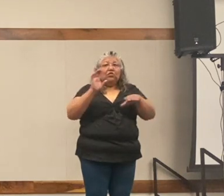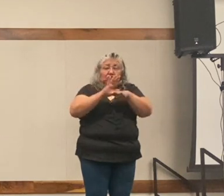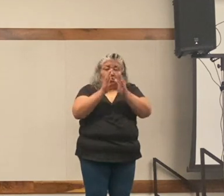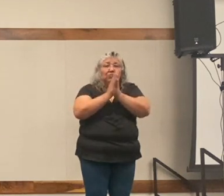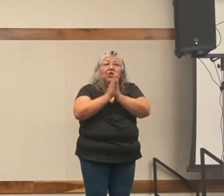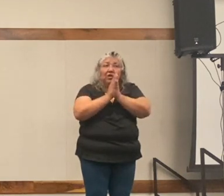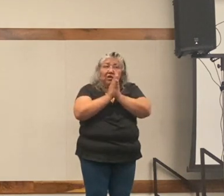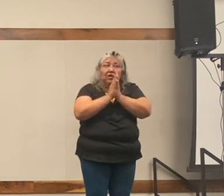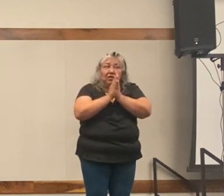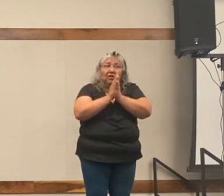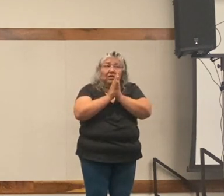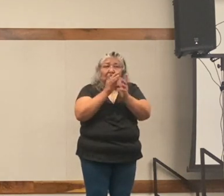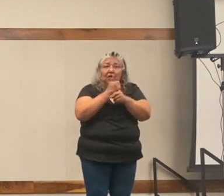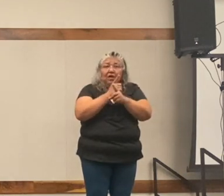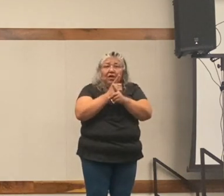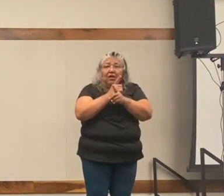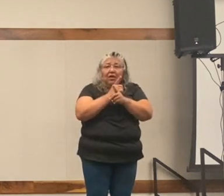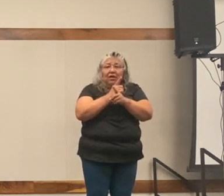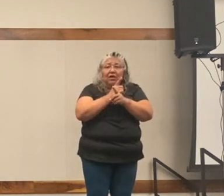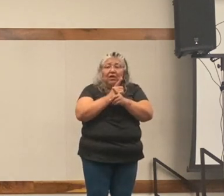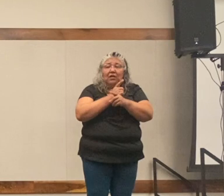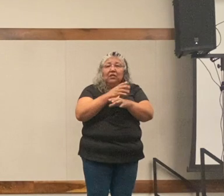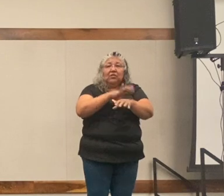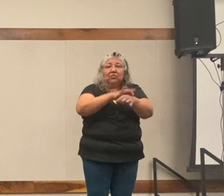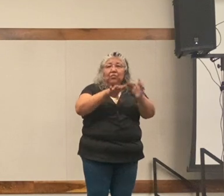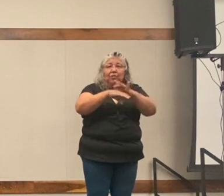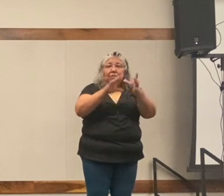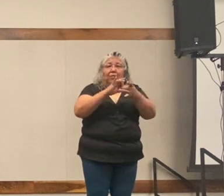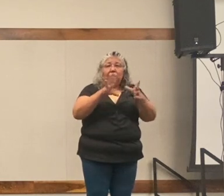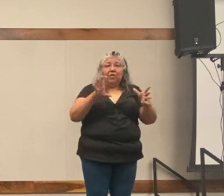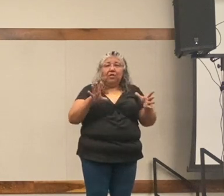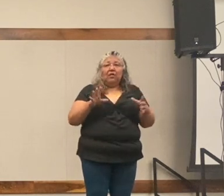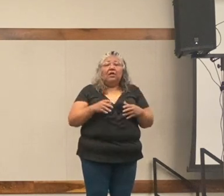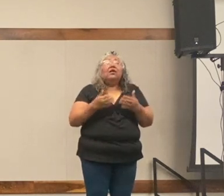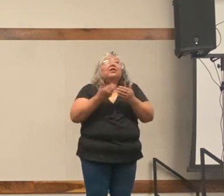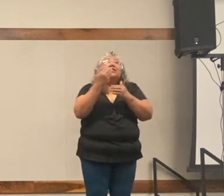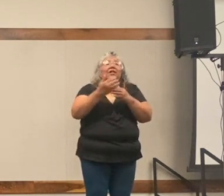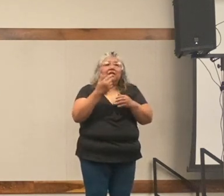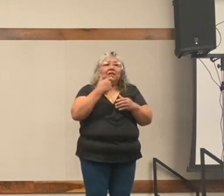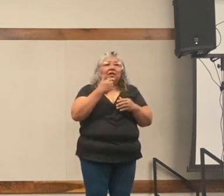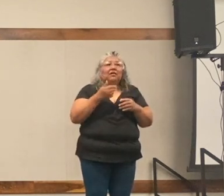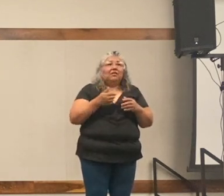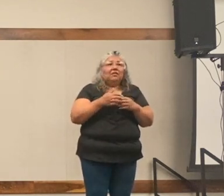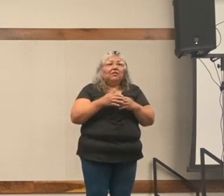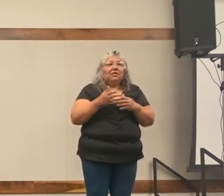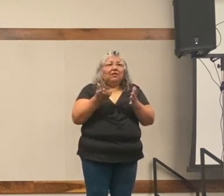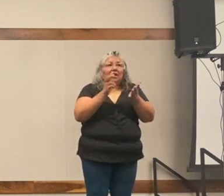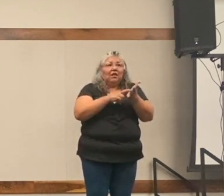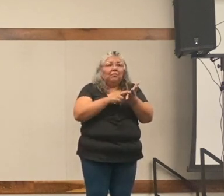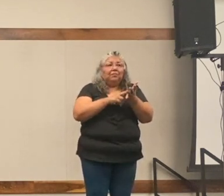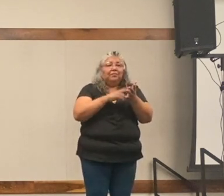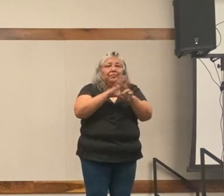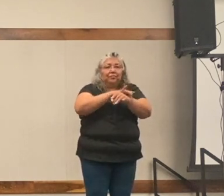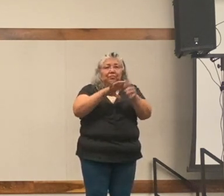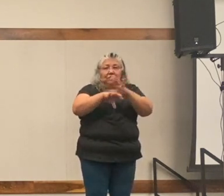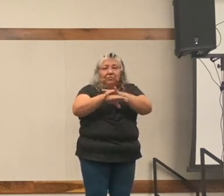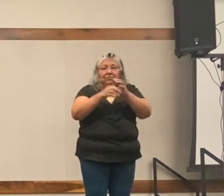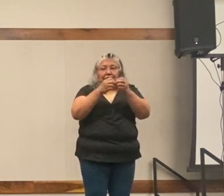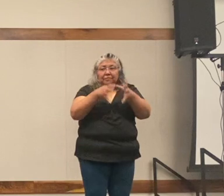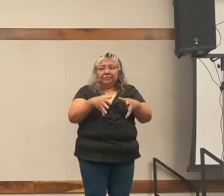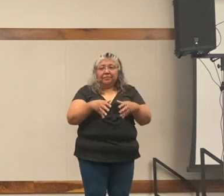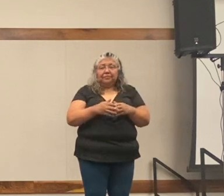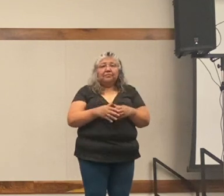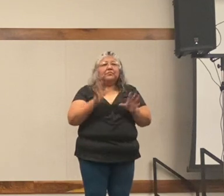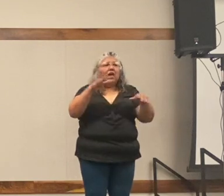praying, right? Fall off of him. And then he says, as soon as he says, get up, he says, and the chains fall off, he says,